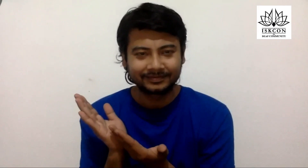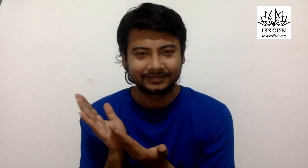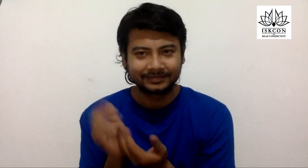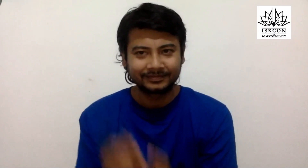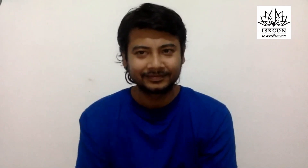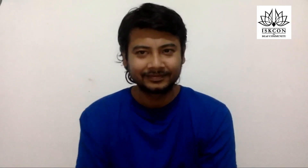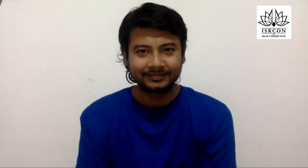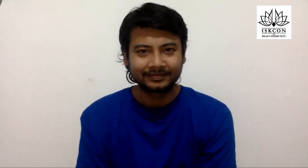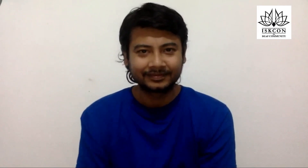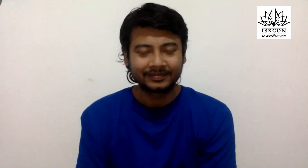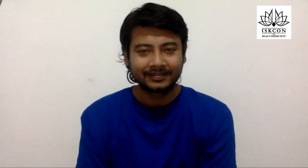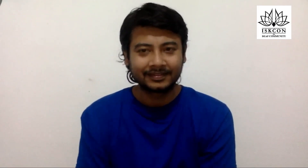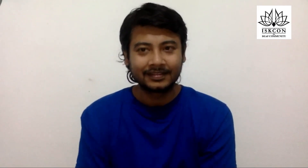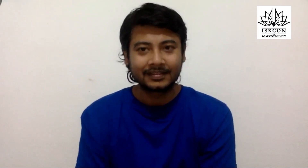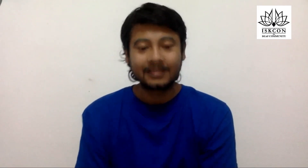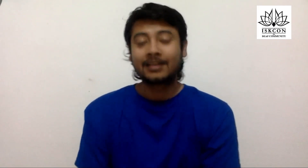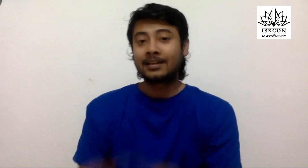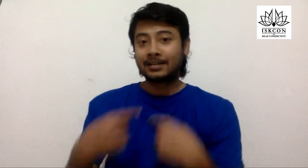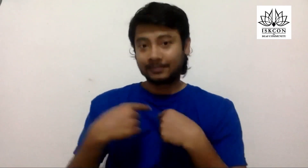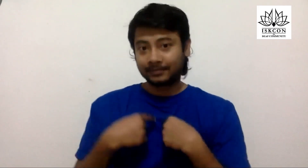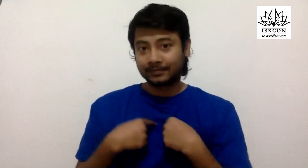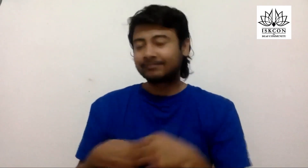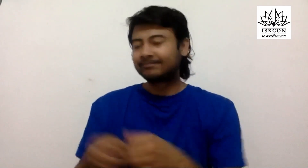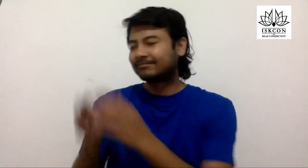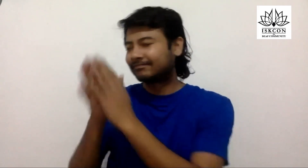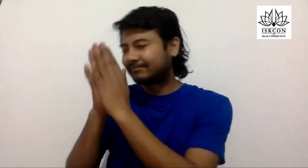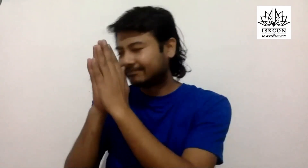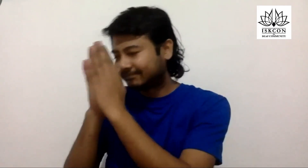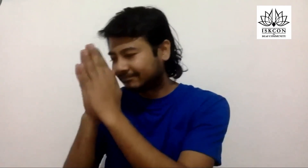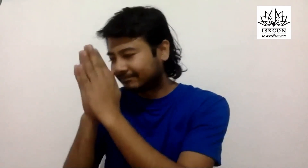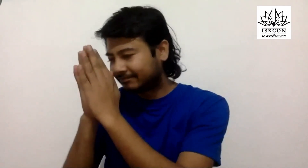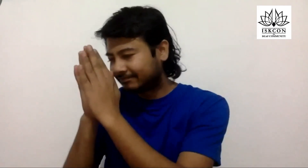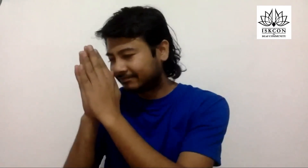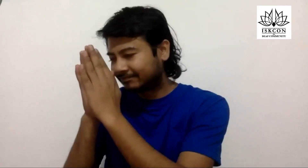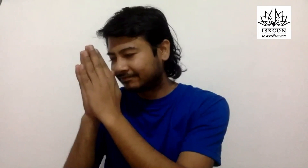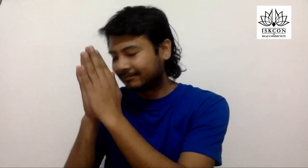I do not pray to you for the boon of impersonal liberation.